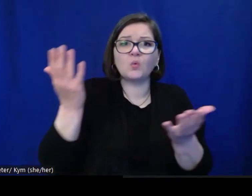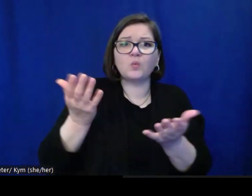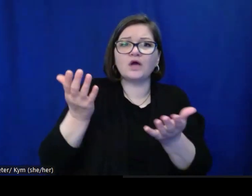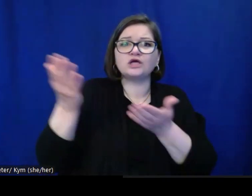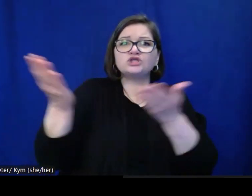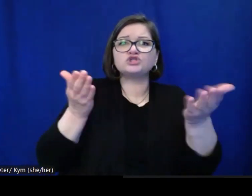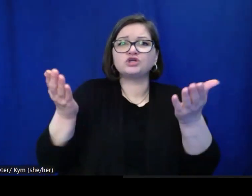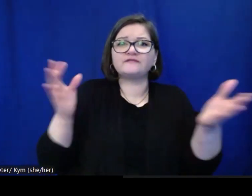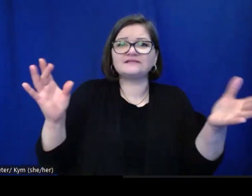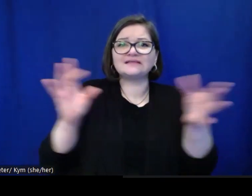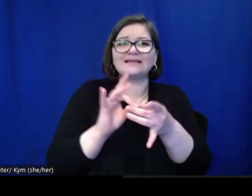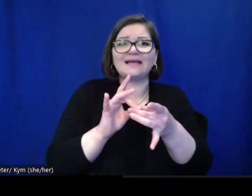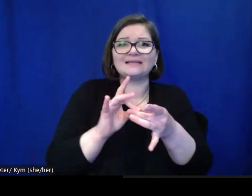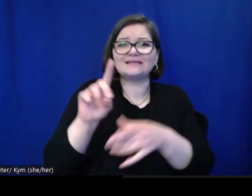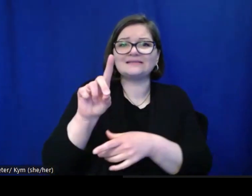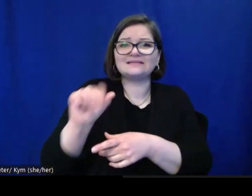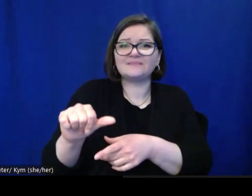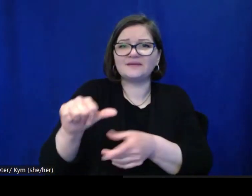service-connected disability means?